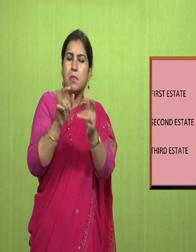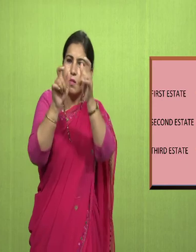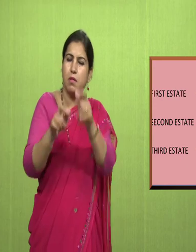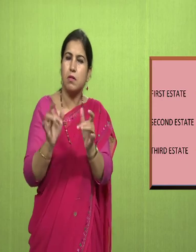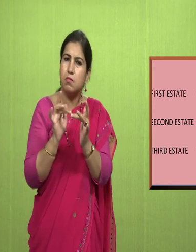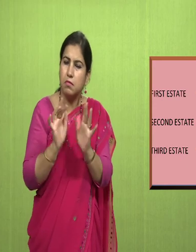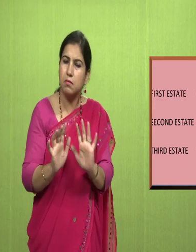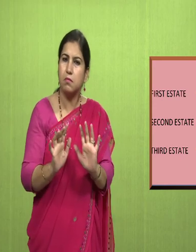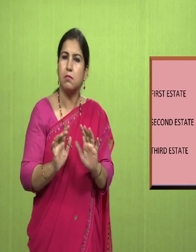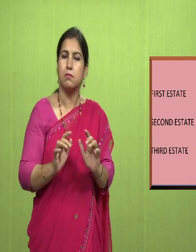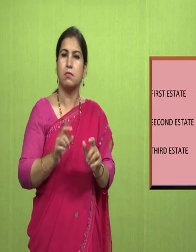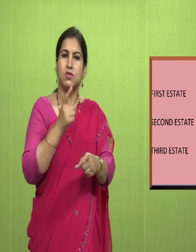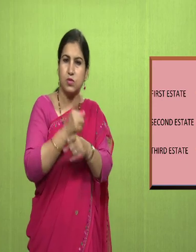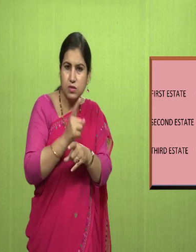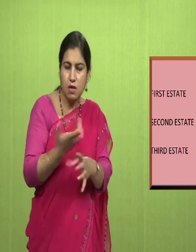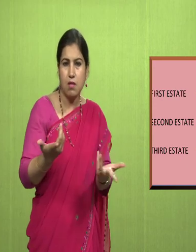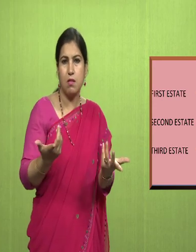people like teachers,